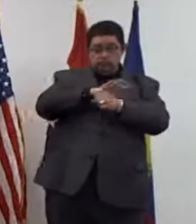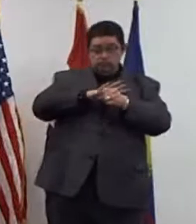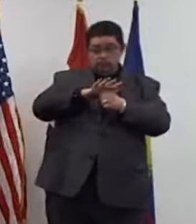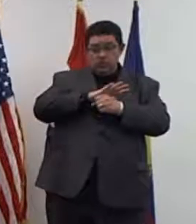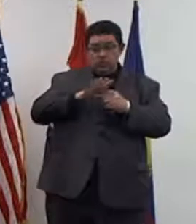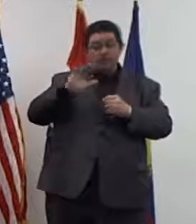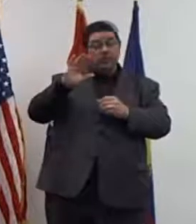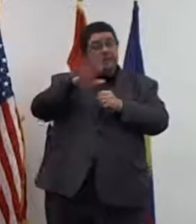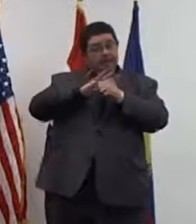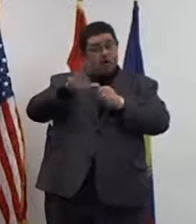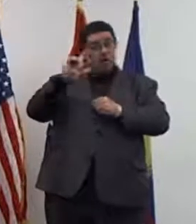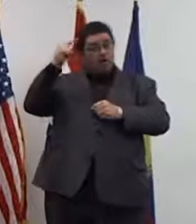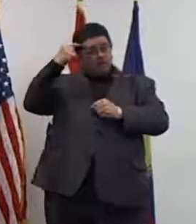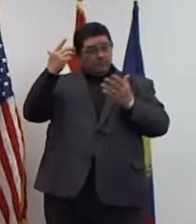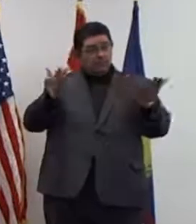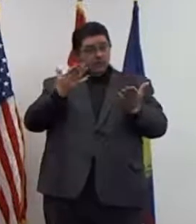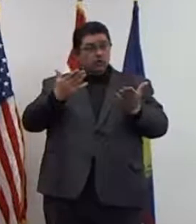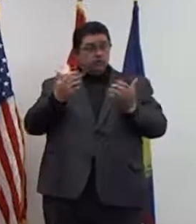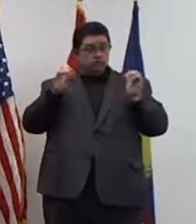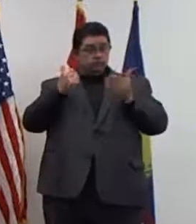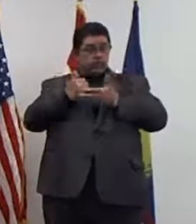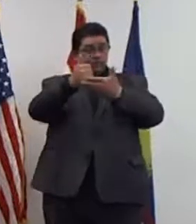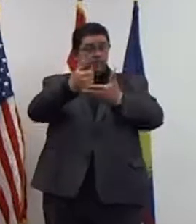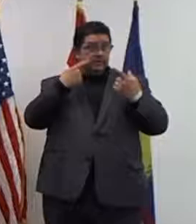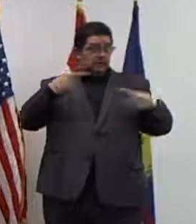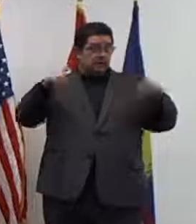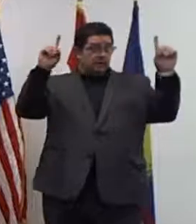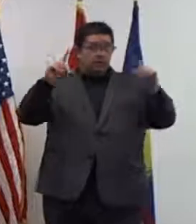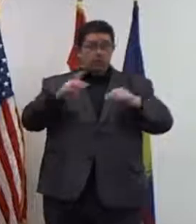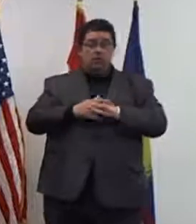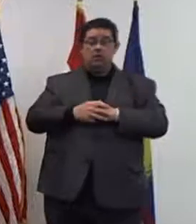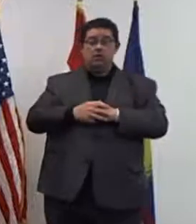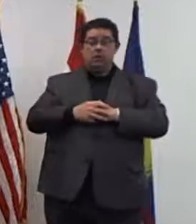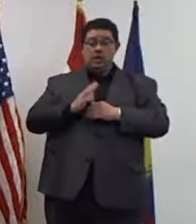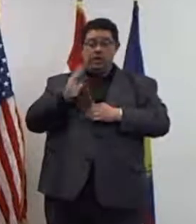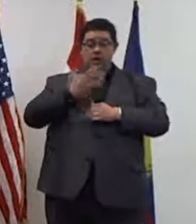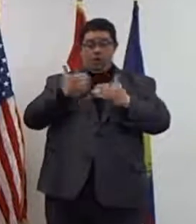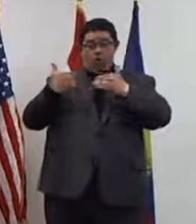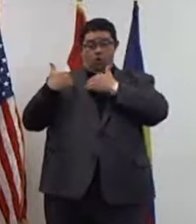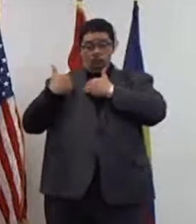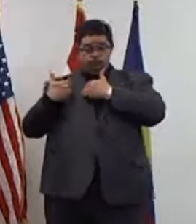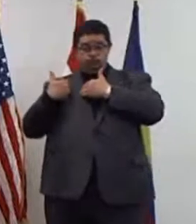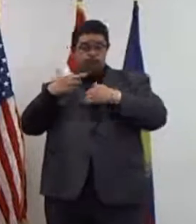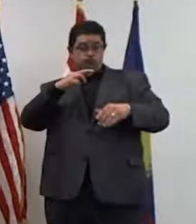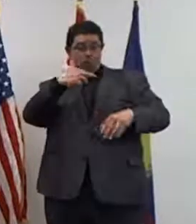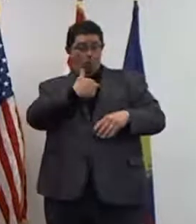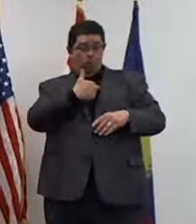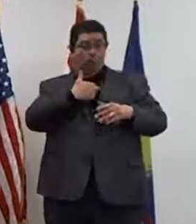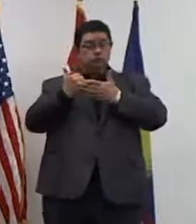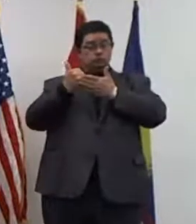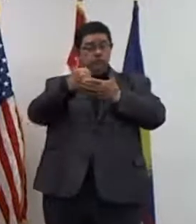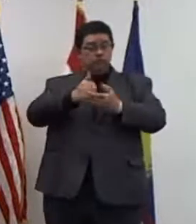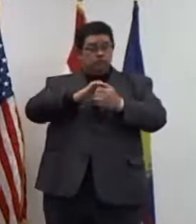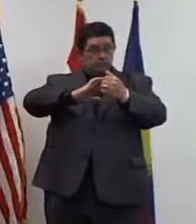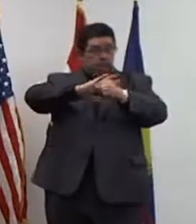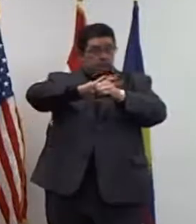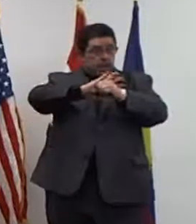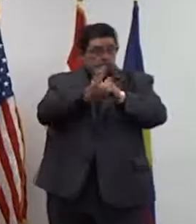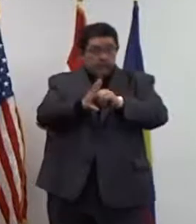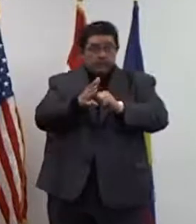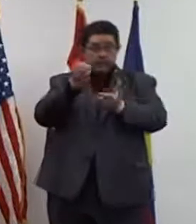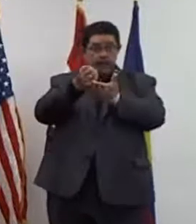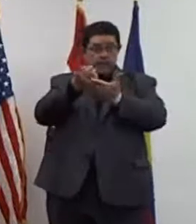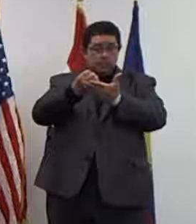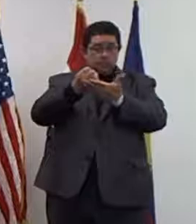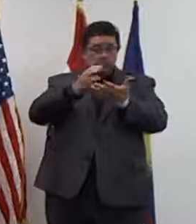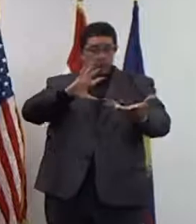you be successful. And our role in county government is to navigate this historic pandemic and this historic economic crisis that